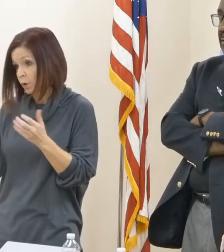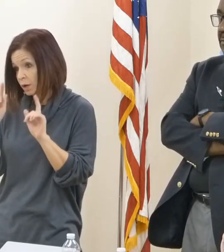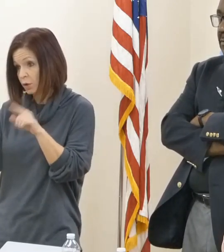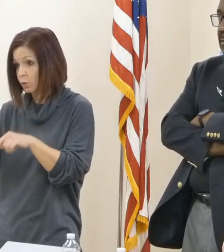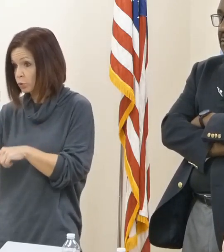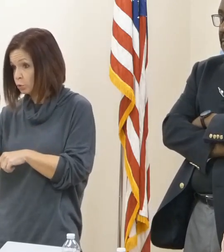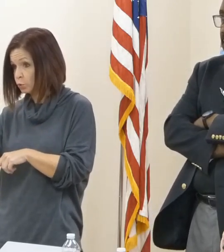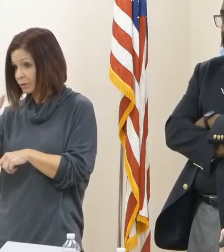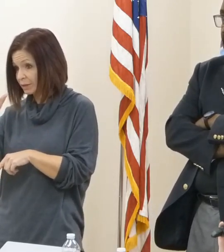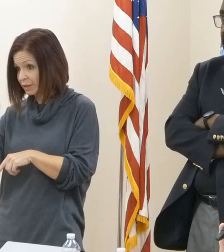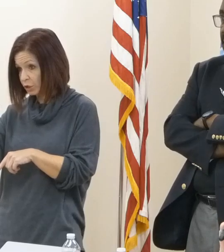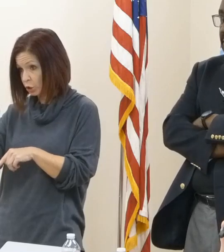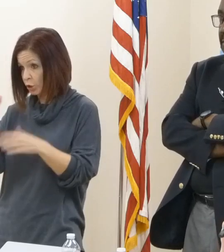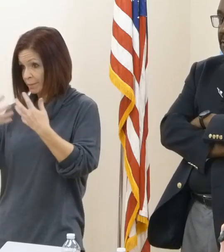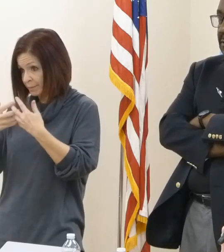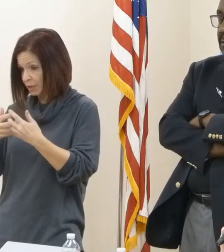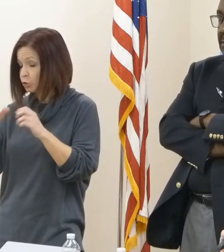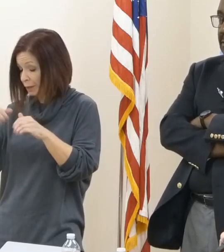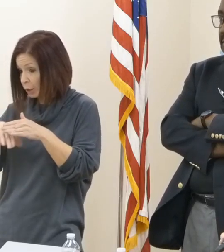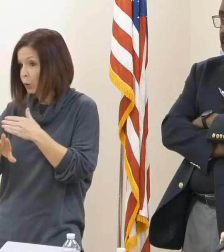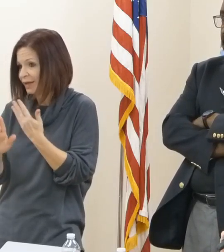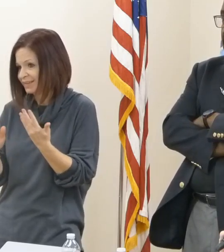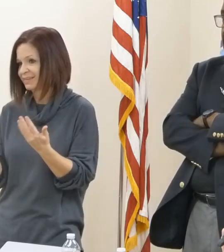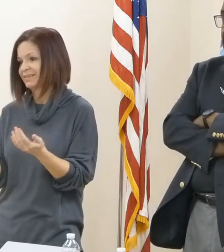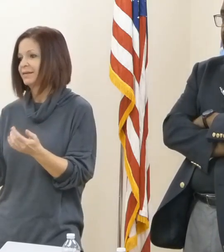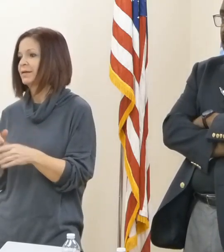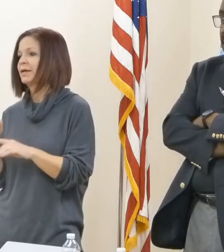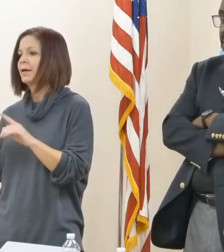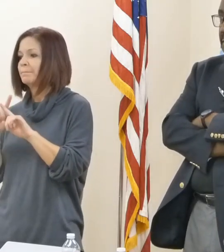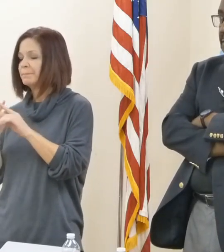to go, or on an airplane through October 2020.